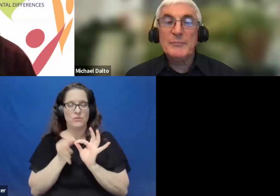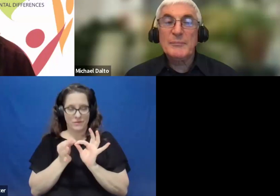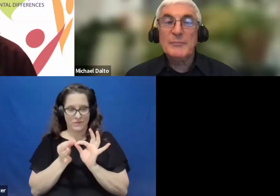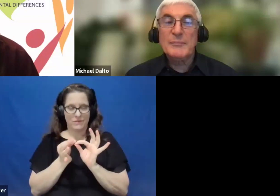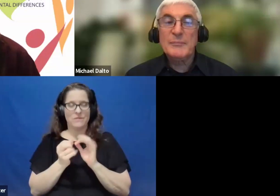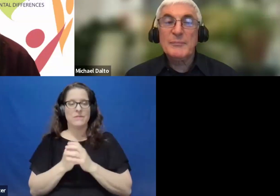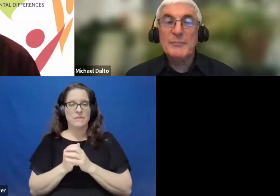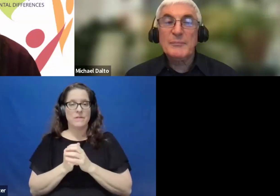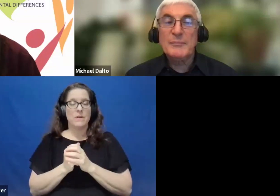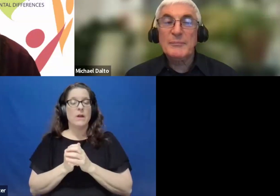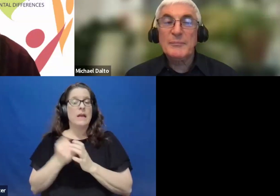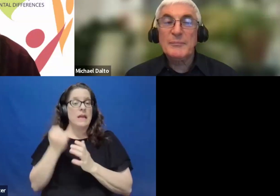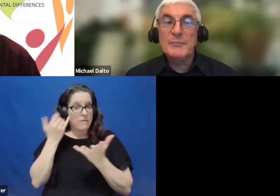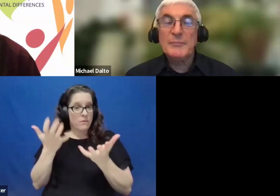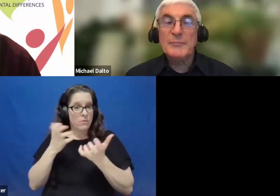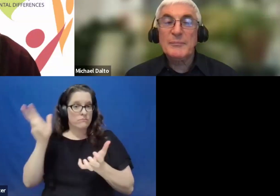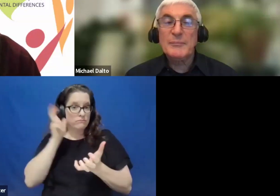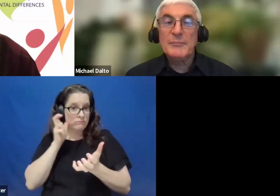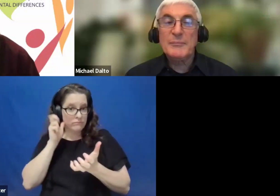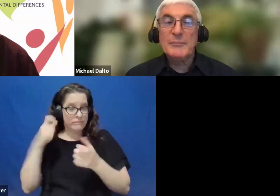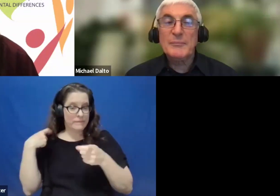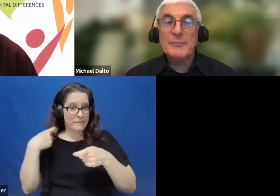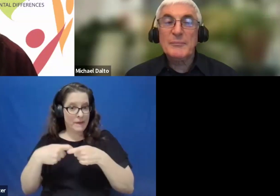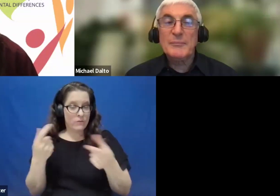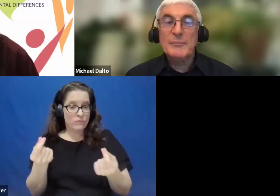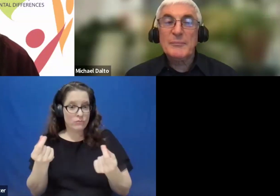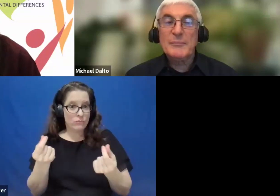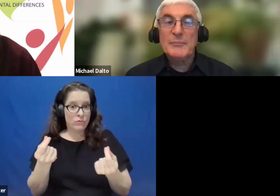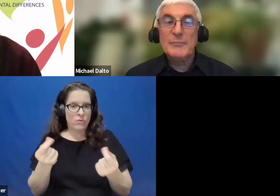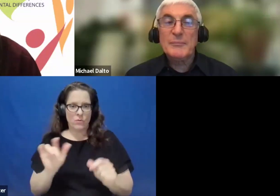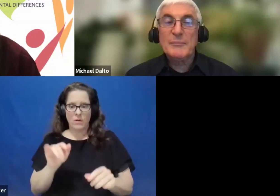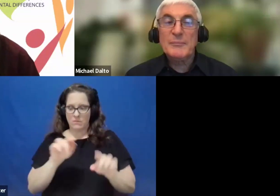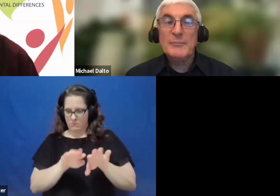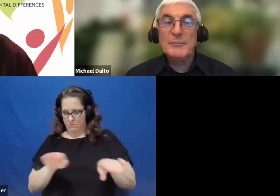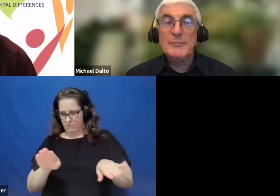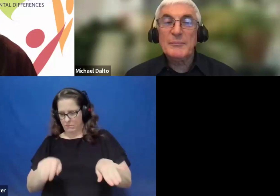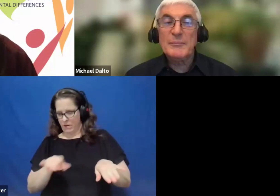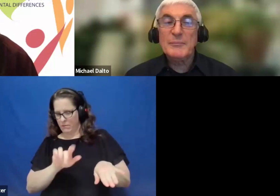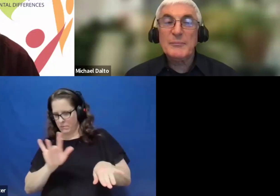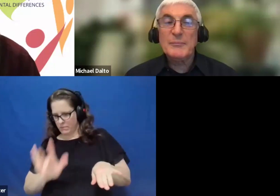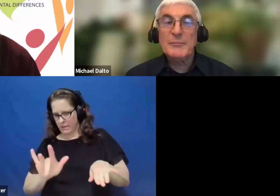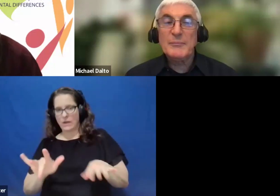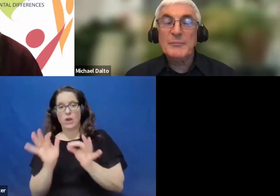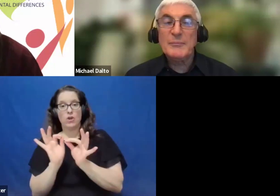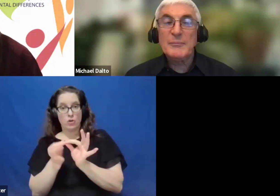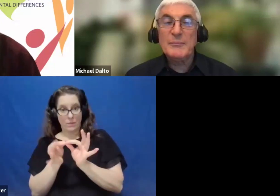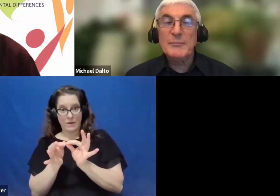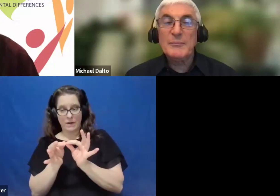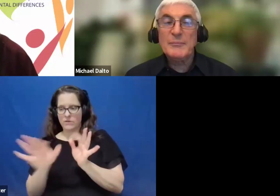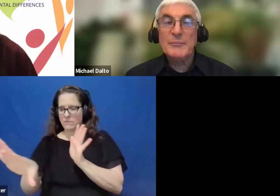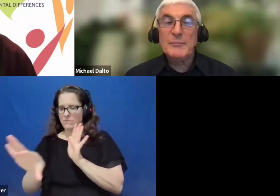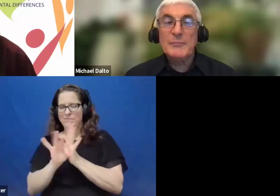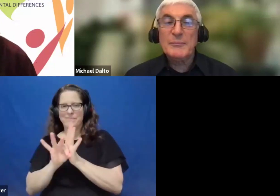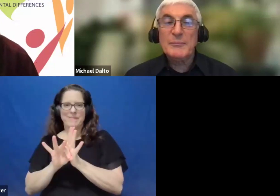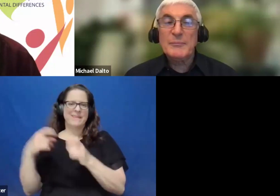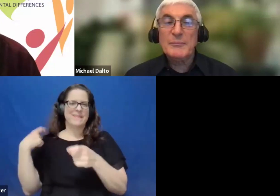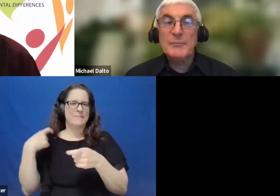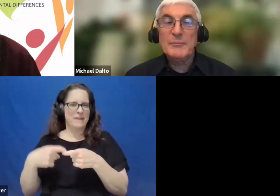interpretation. To access the channel in Spanish, click Interpretation in the meeting controls and select the Spanish